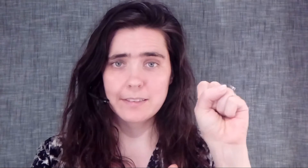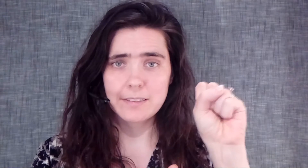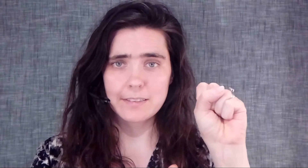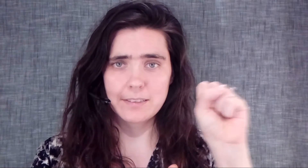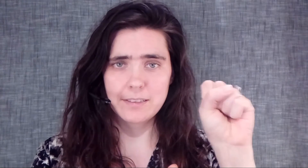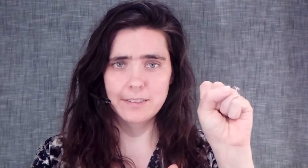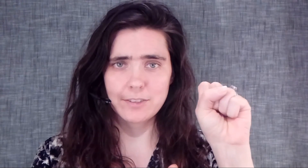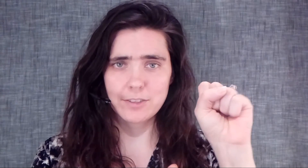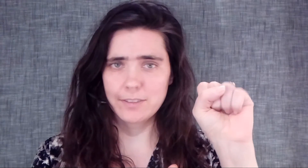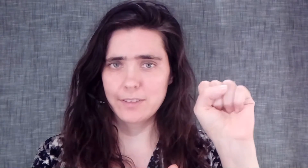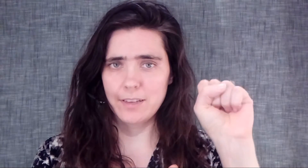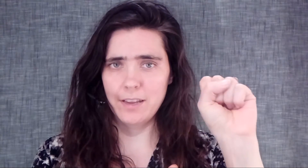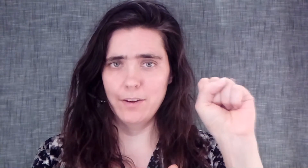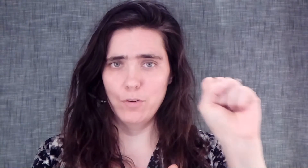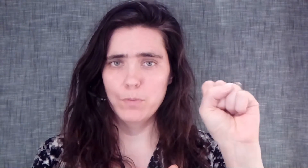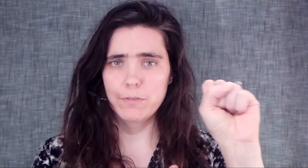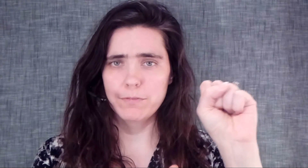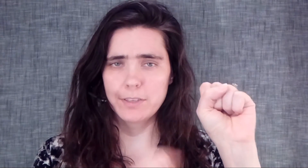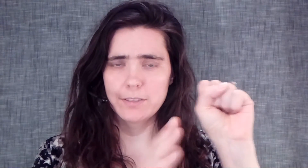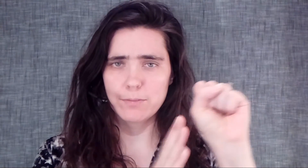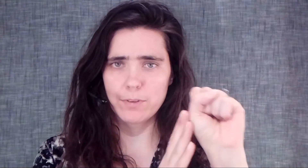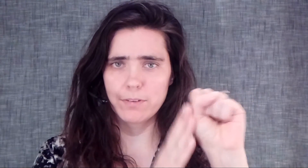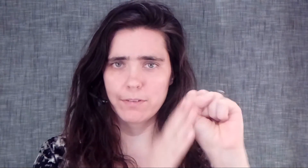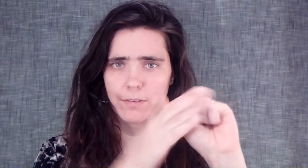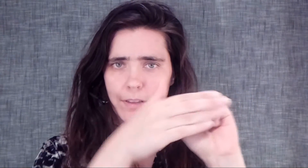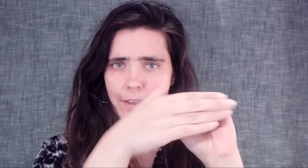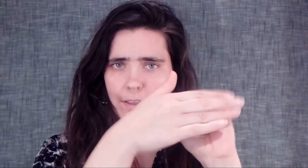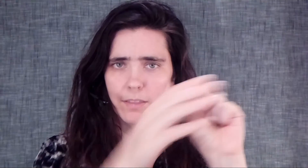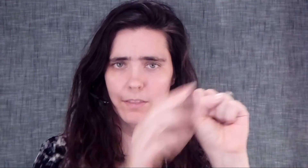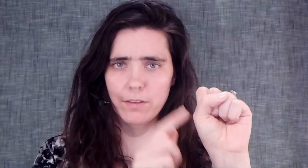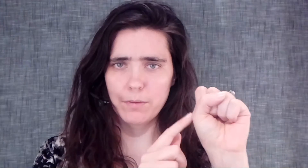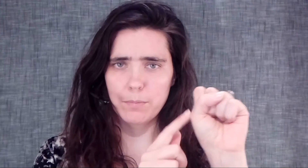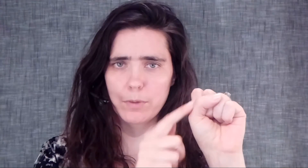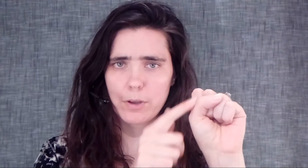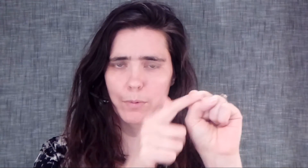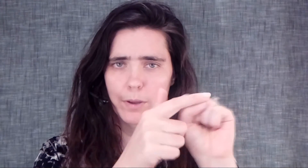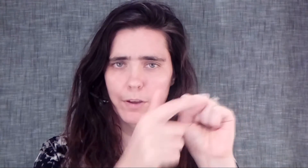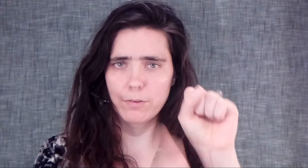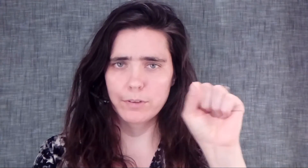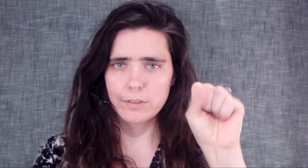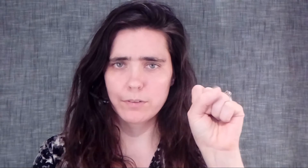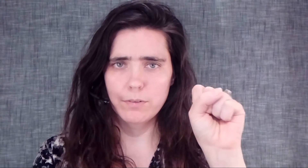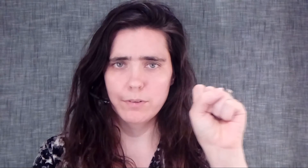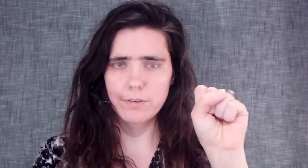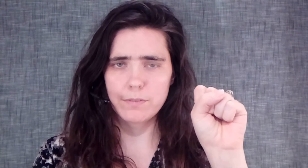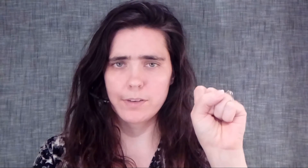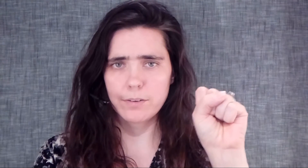S is just a normal fist with your thumb going across all your